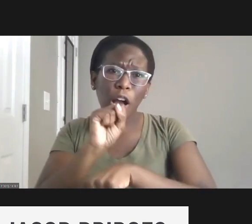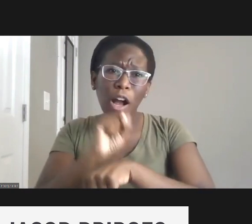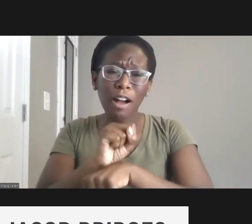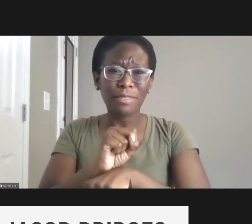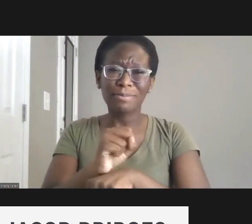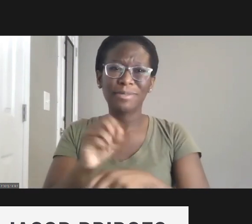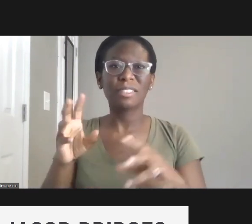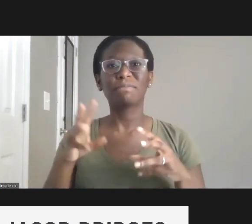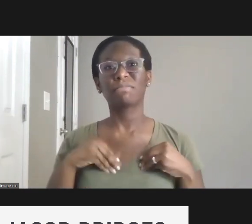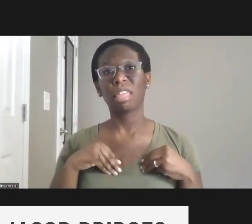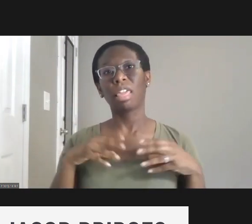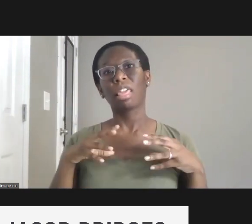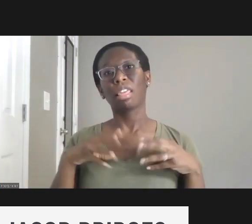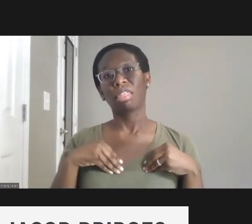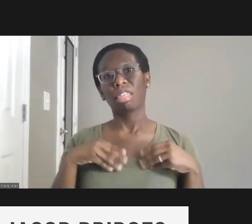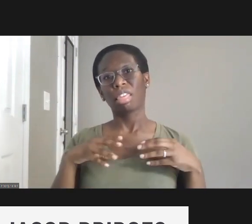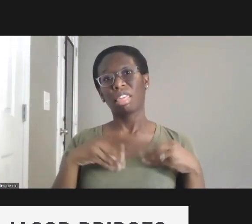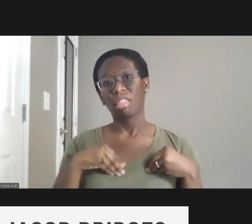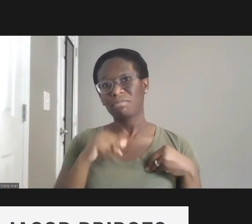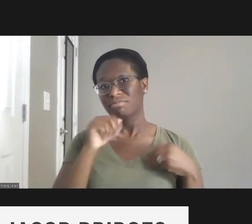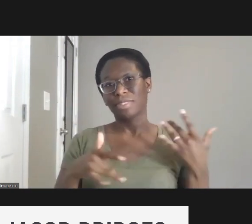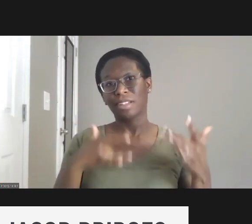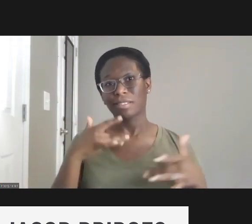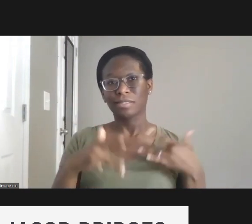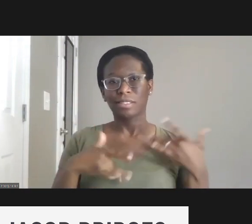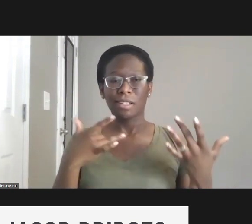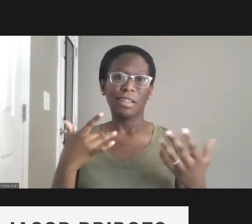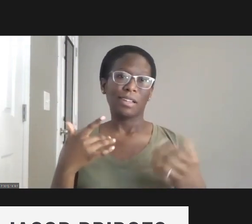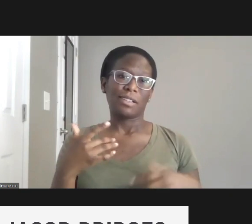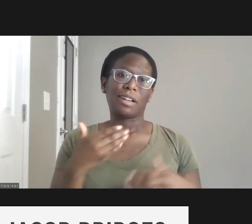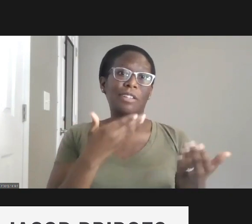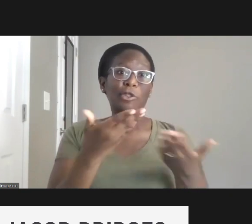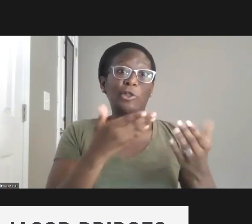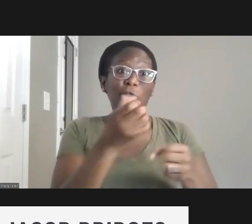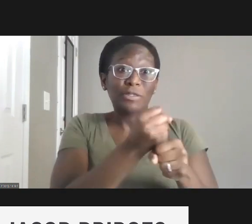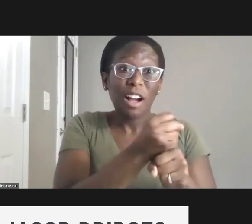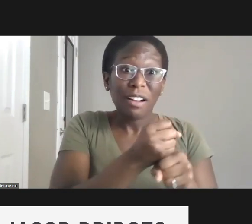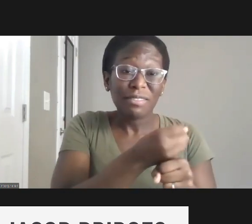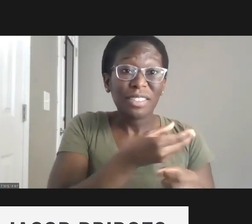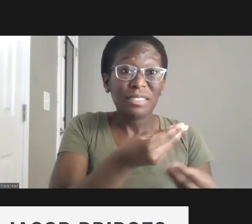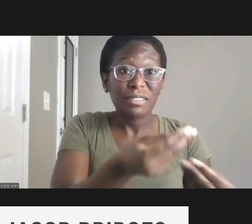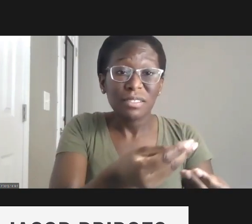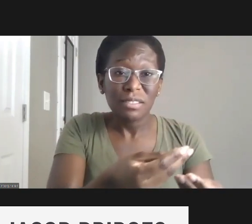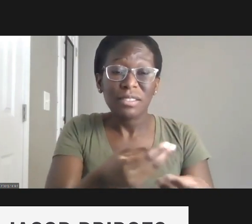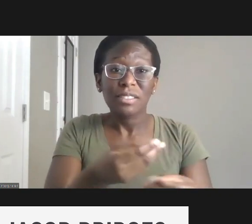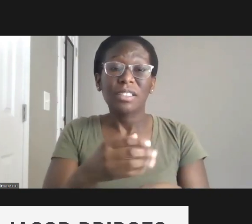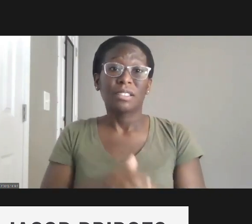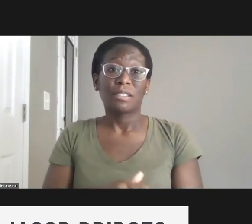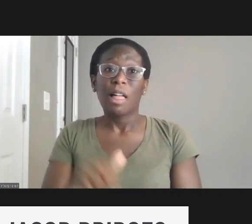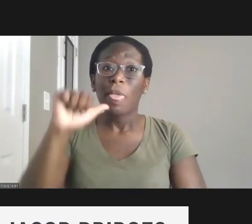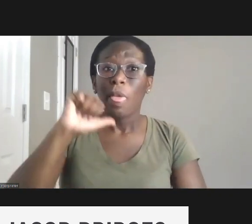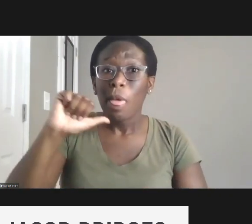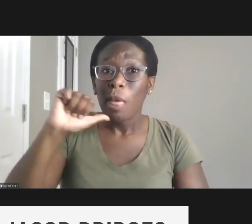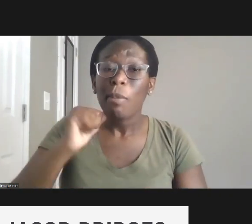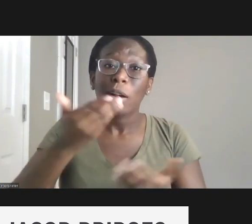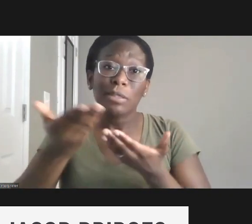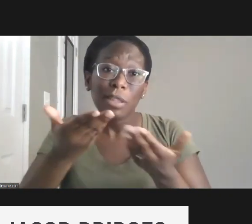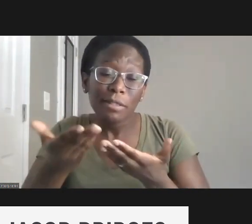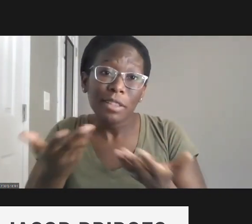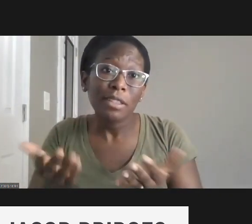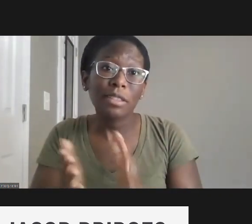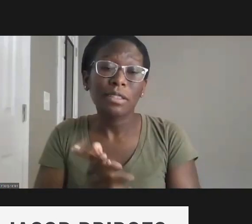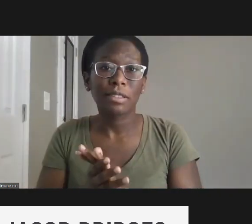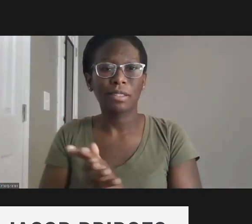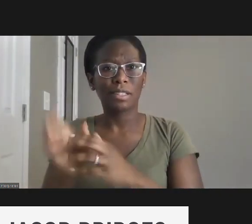inspiration. I went from slinging coffee to bartending, sales, working at a